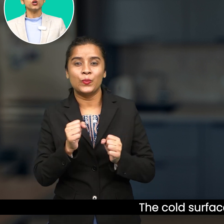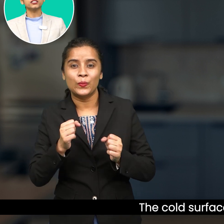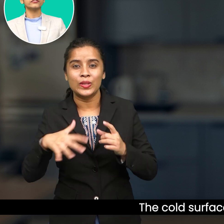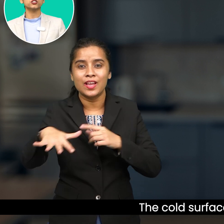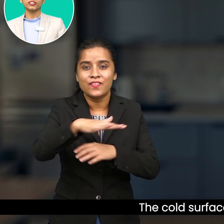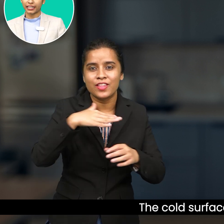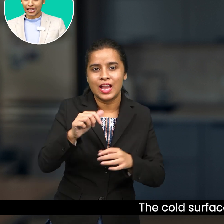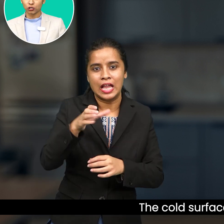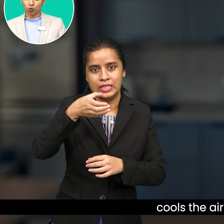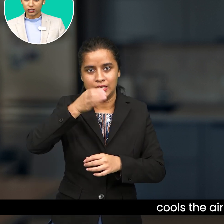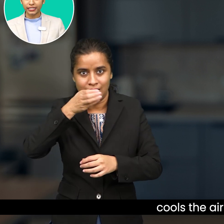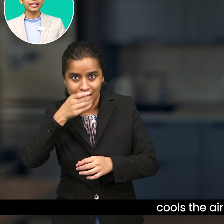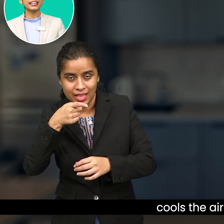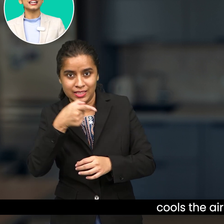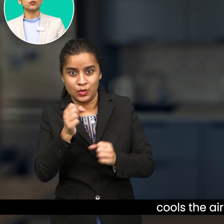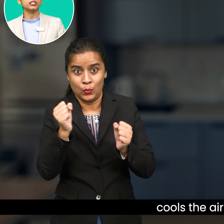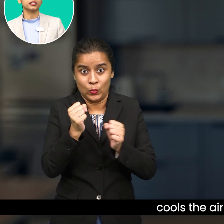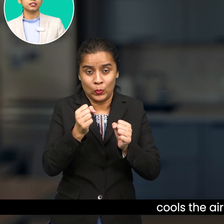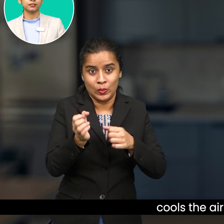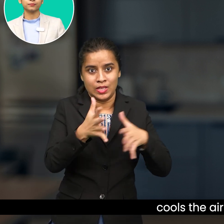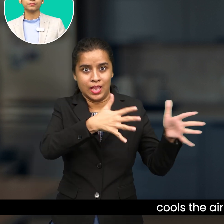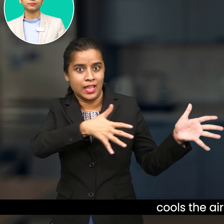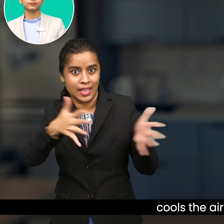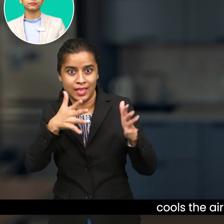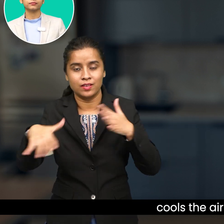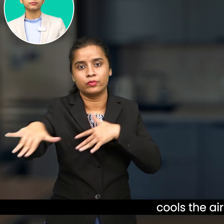The cold surface of the glass cools the air around it,